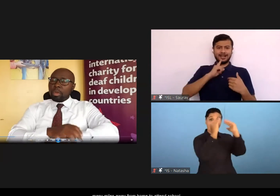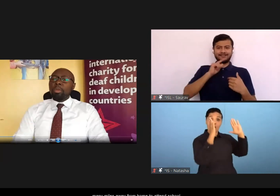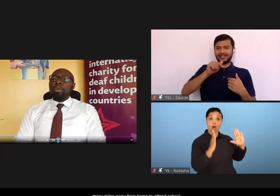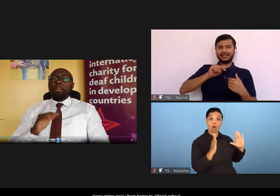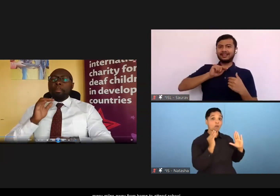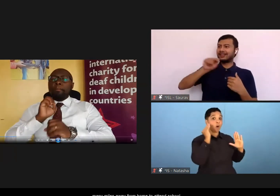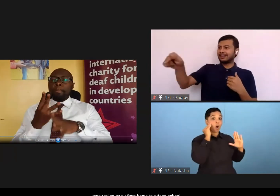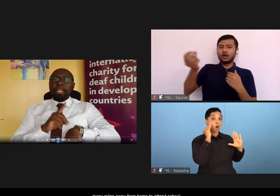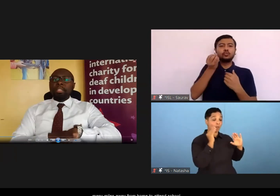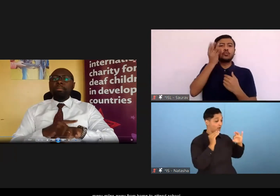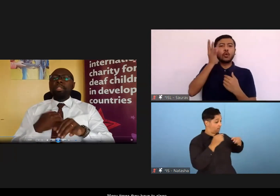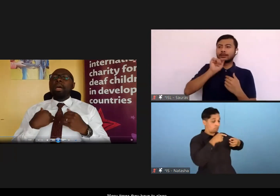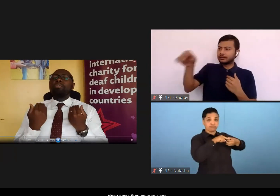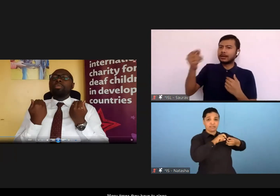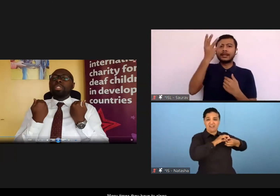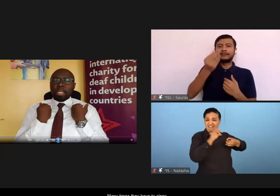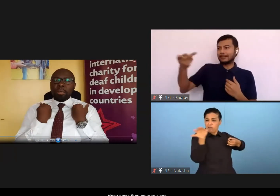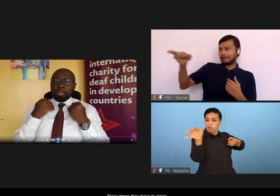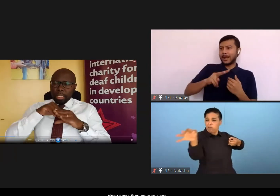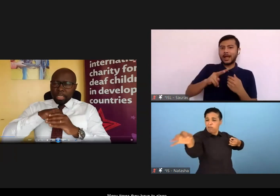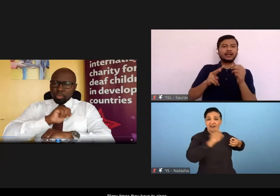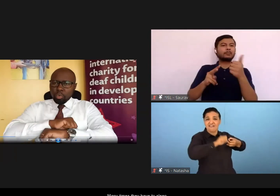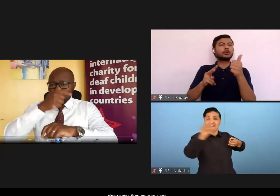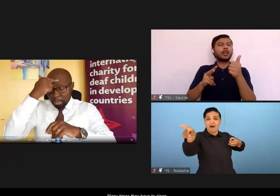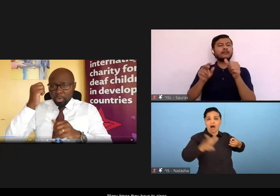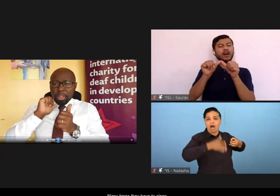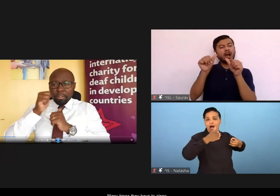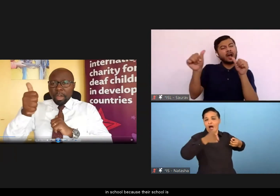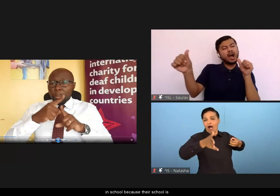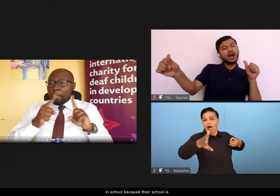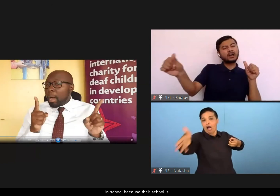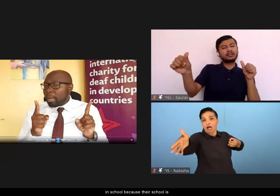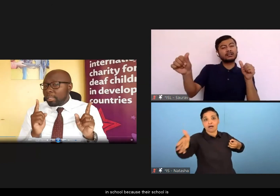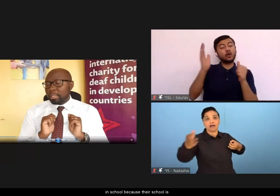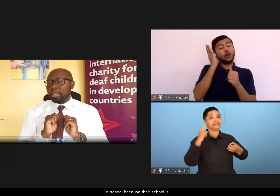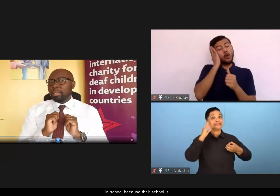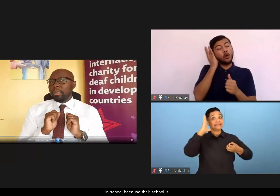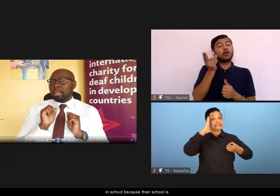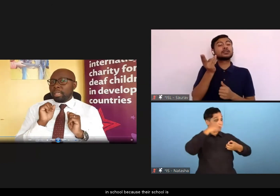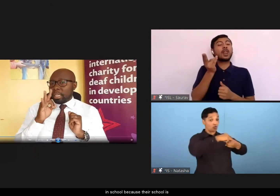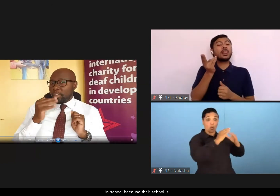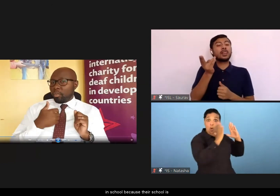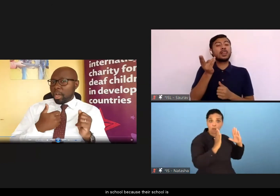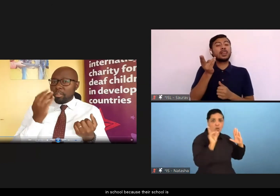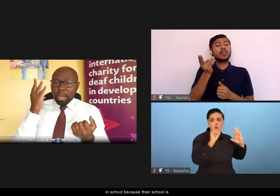from home to attend school. So many times they have to sleep in school because the school is